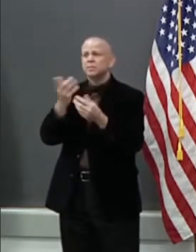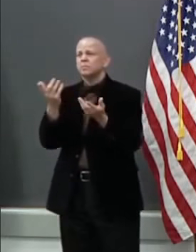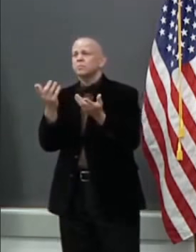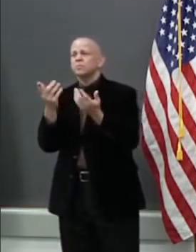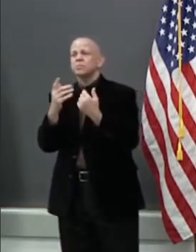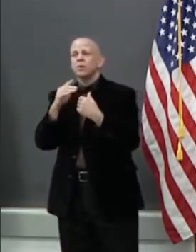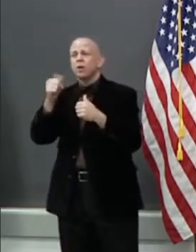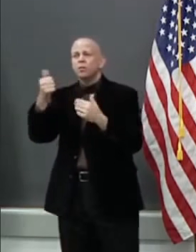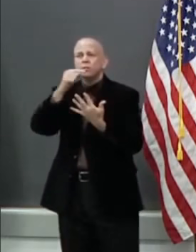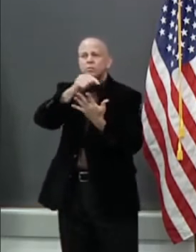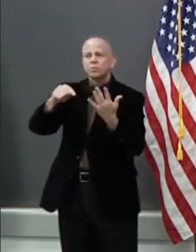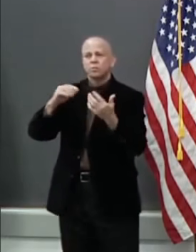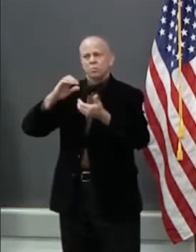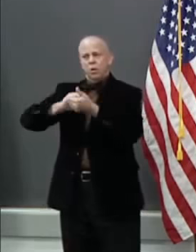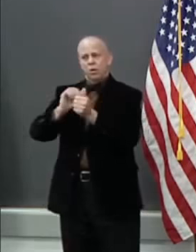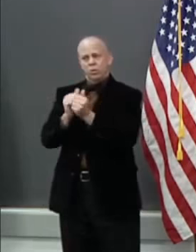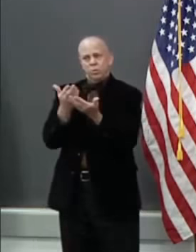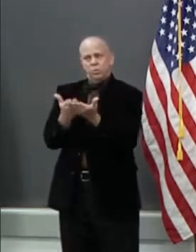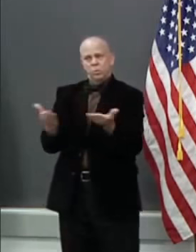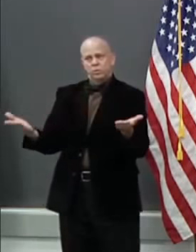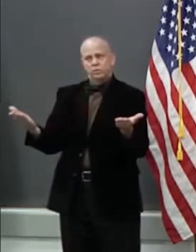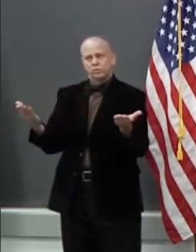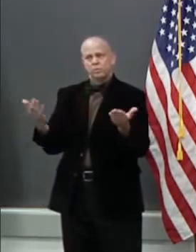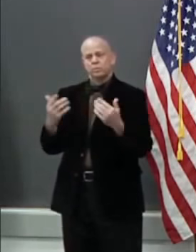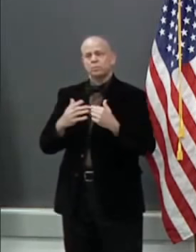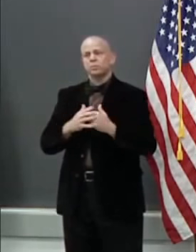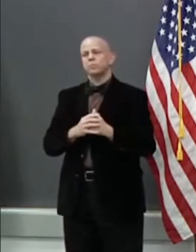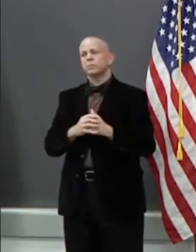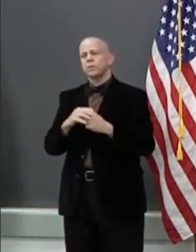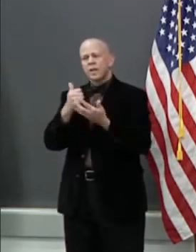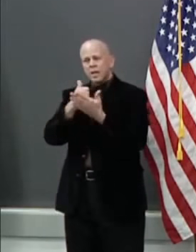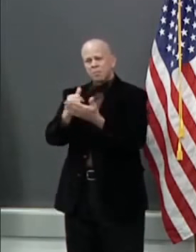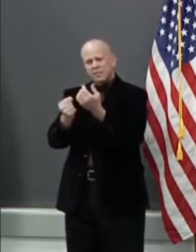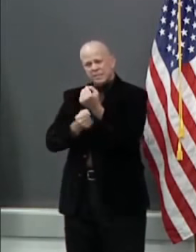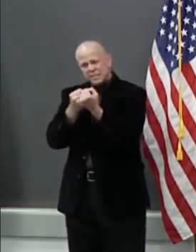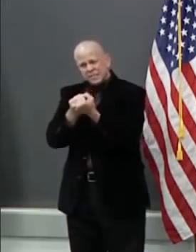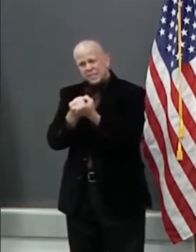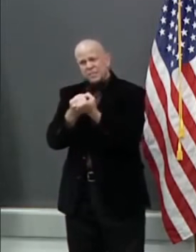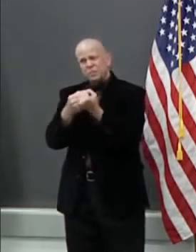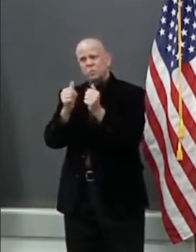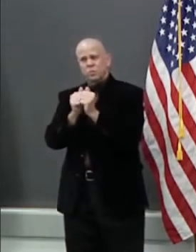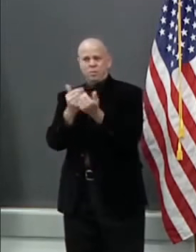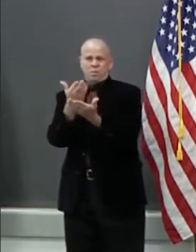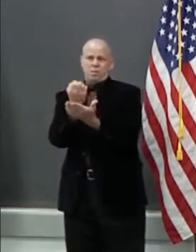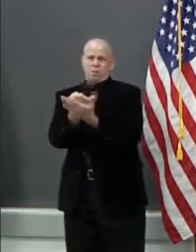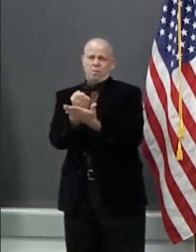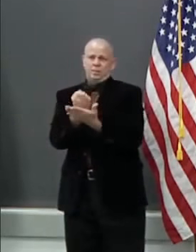and we're hoping for more of those resources to really help us with our struggling economy because of this virus.